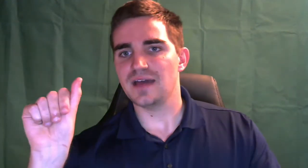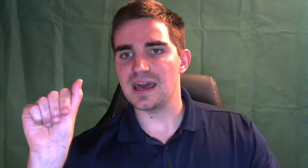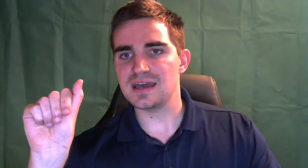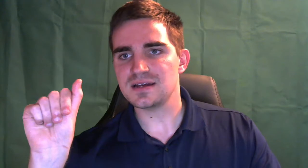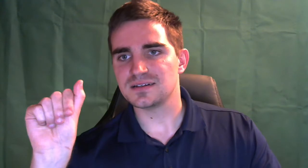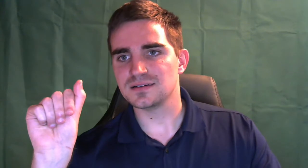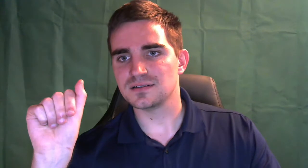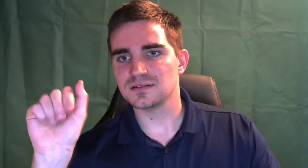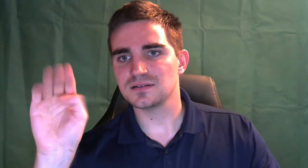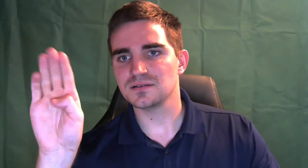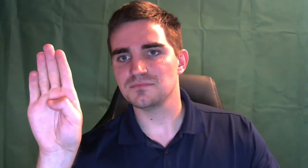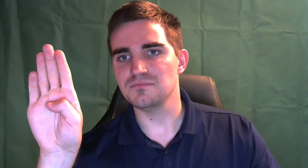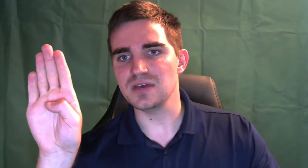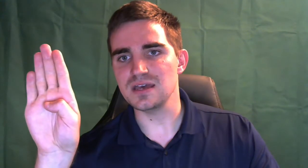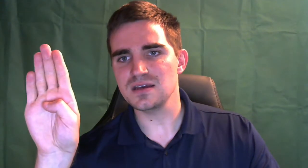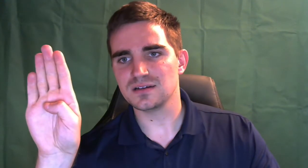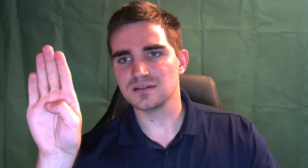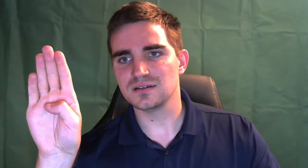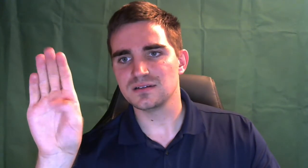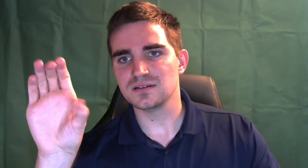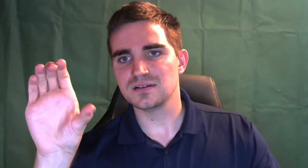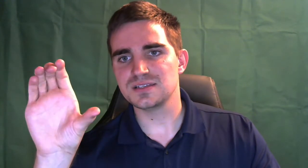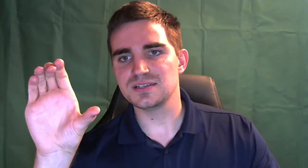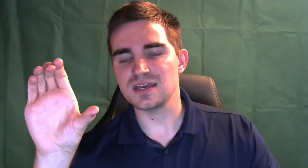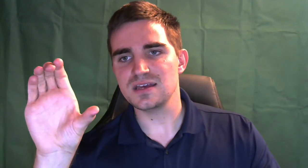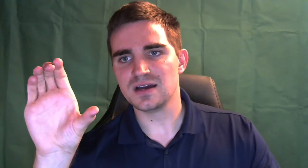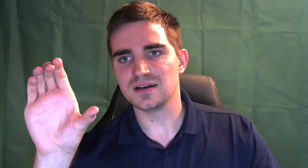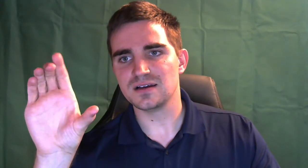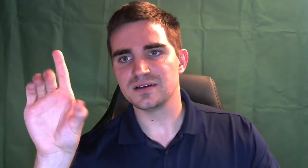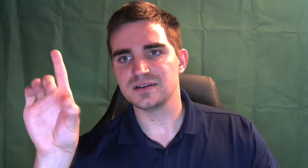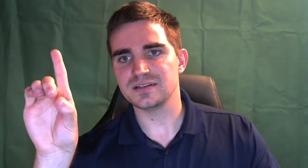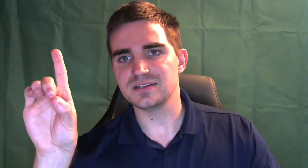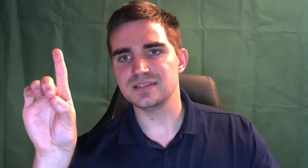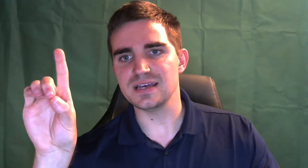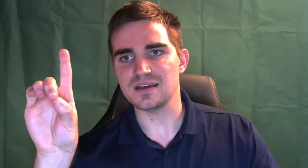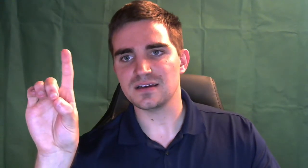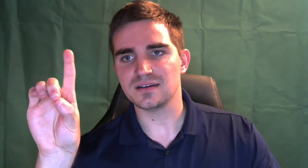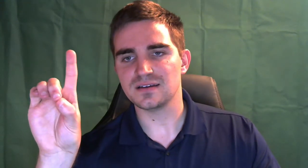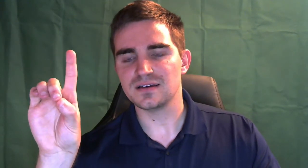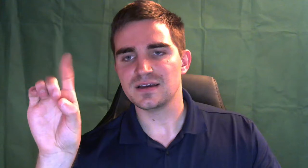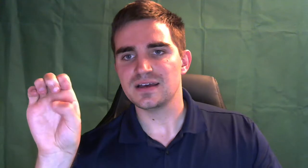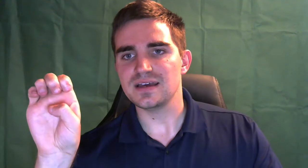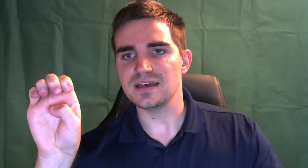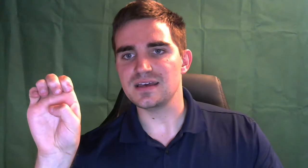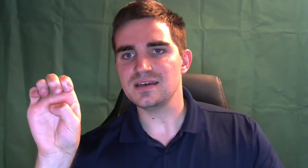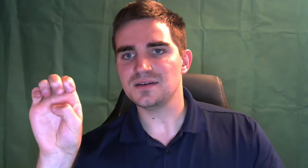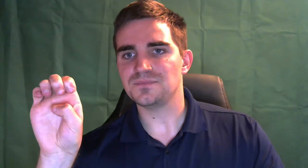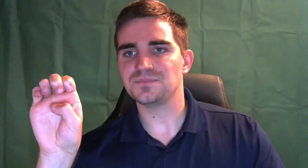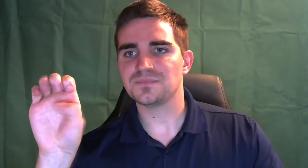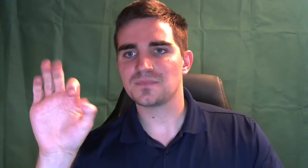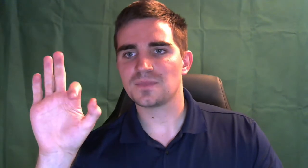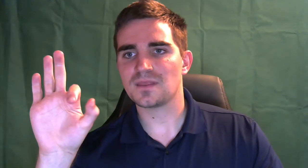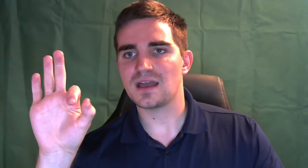A, B, C, D, E,